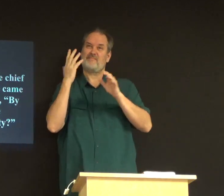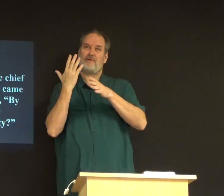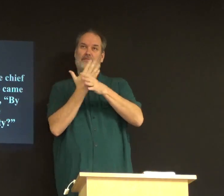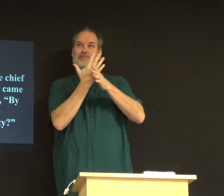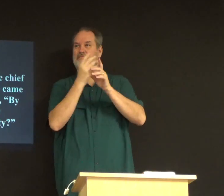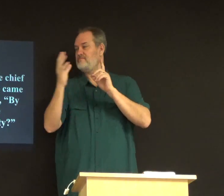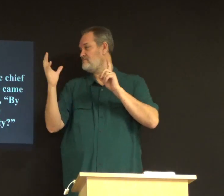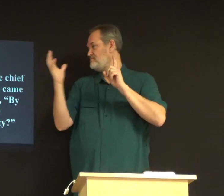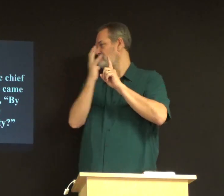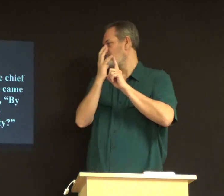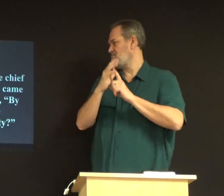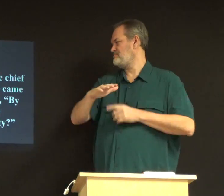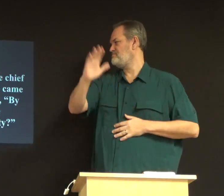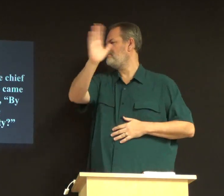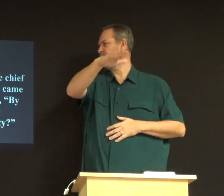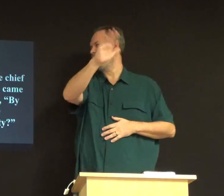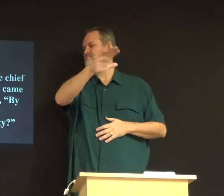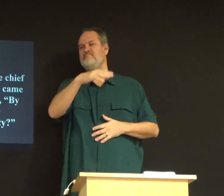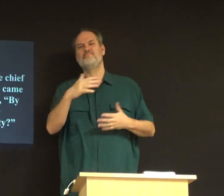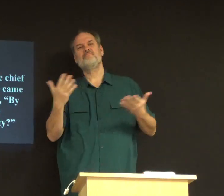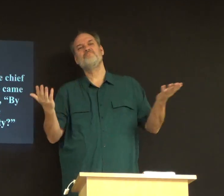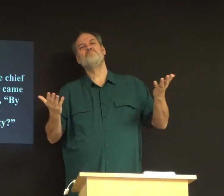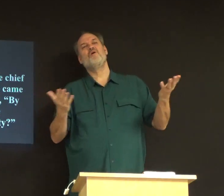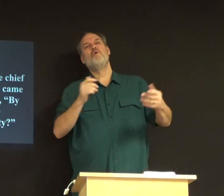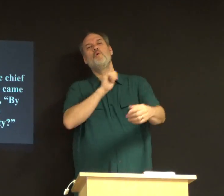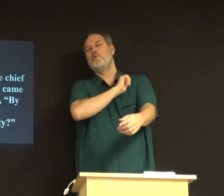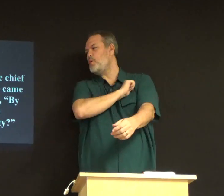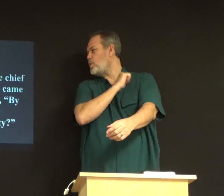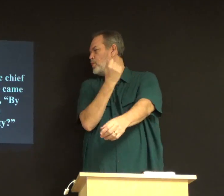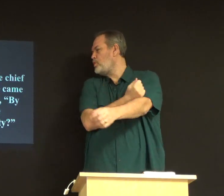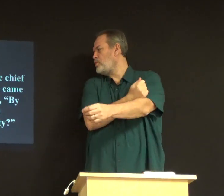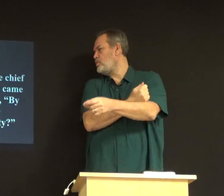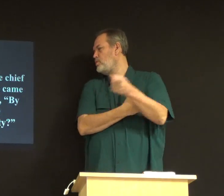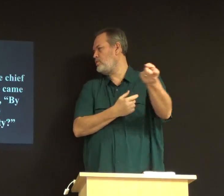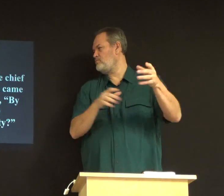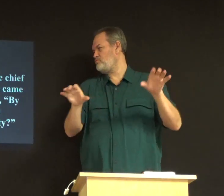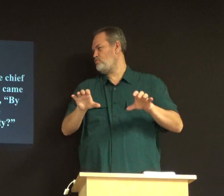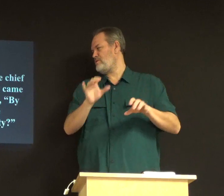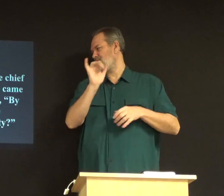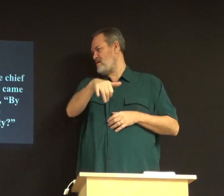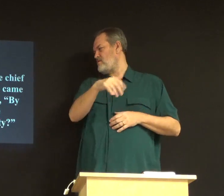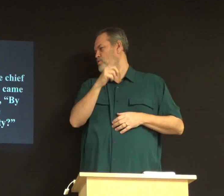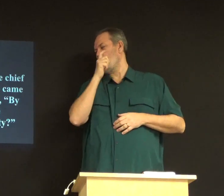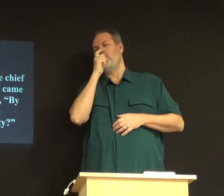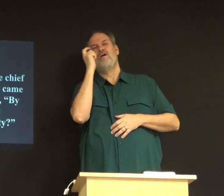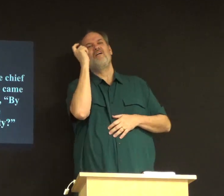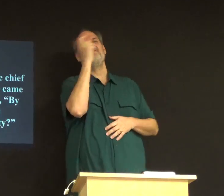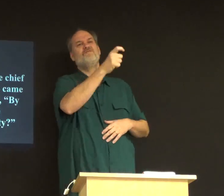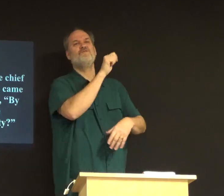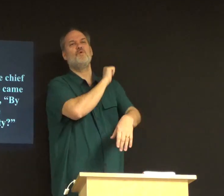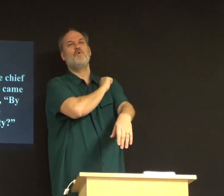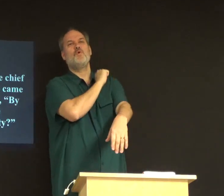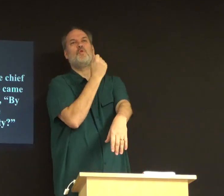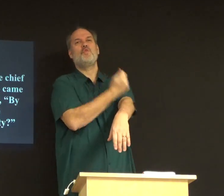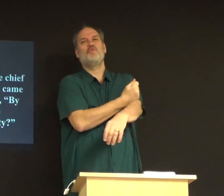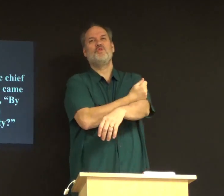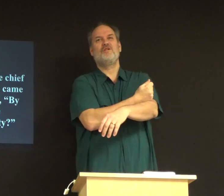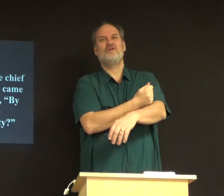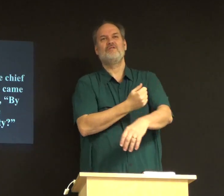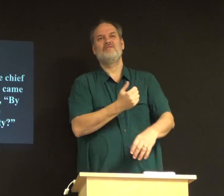temple, so, if she met him, we're at the church, he said, but I'm not so worried. We see this thing, we see the